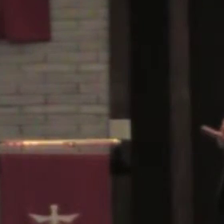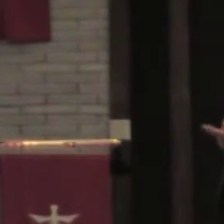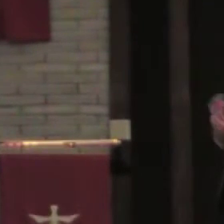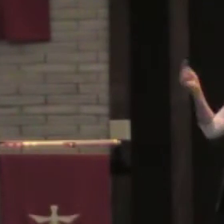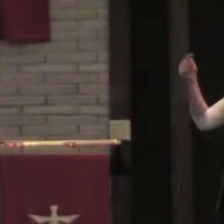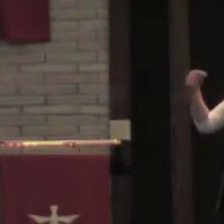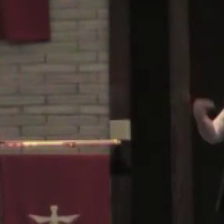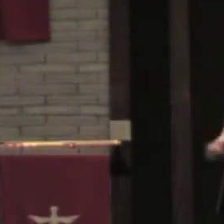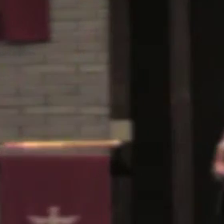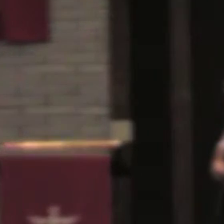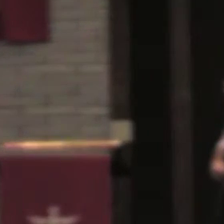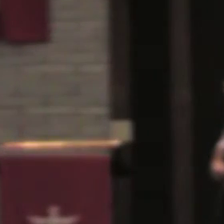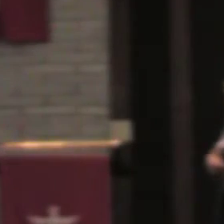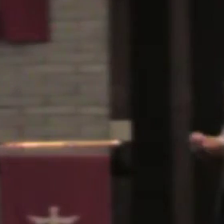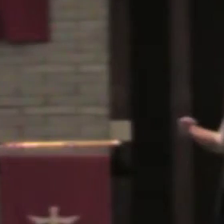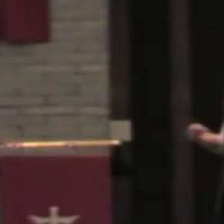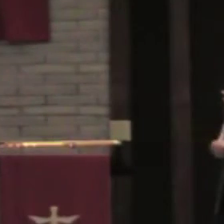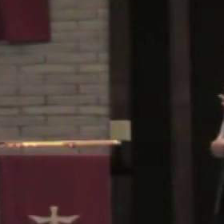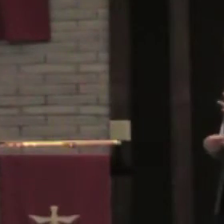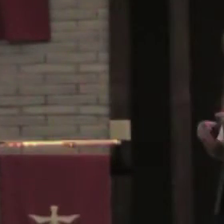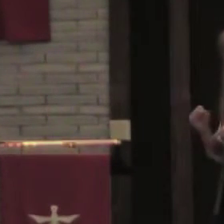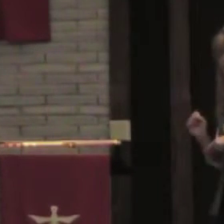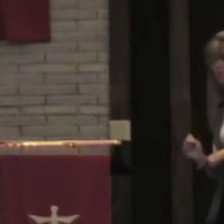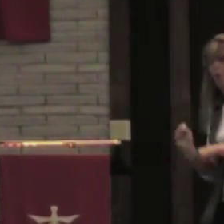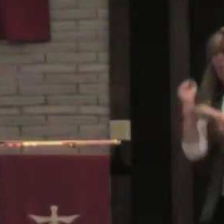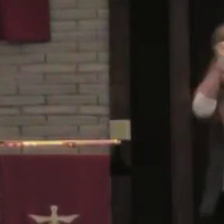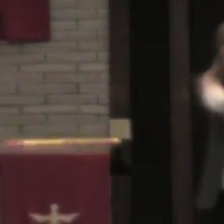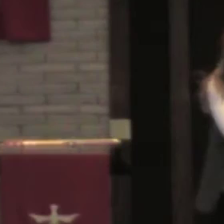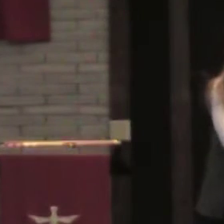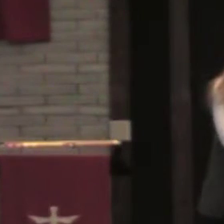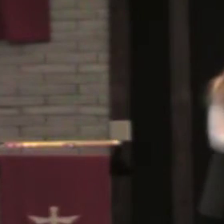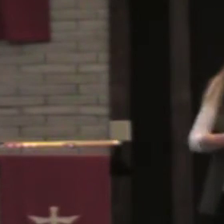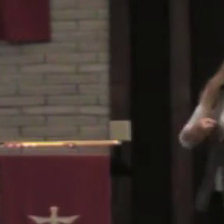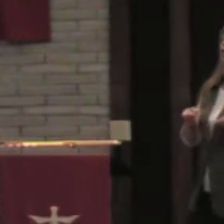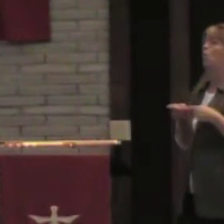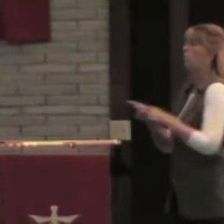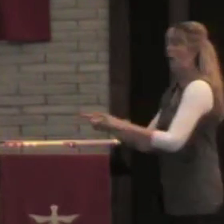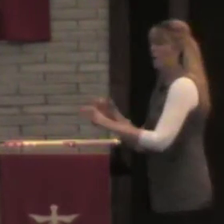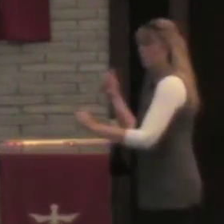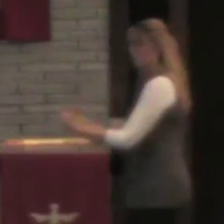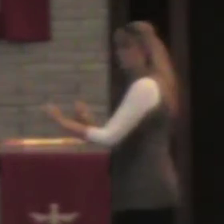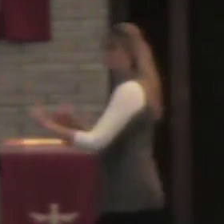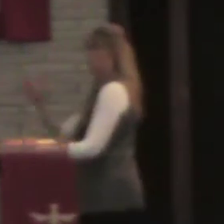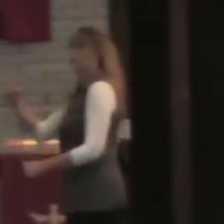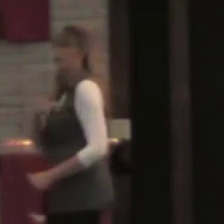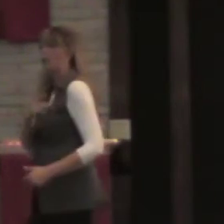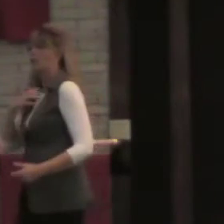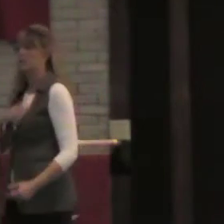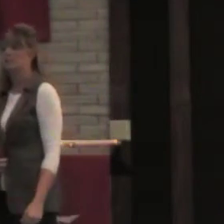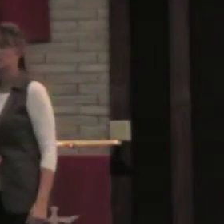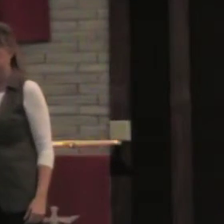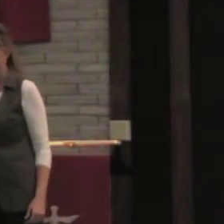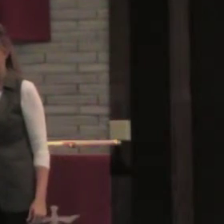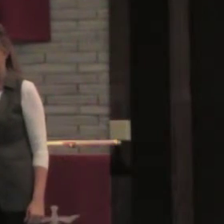finances, all these things, you can overcome all of them while pursuing your heart's